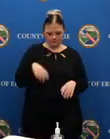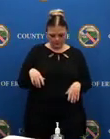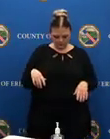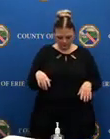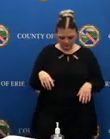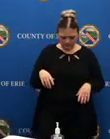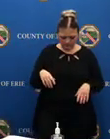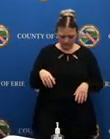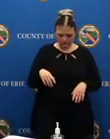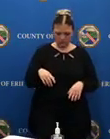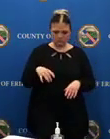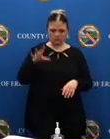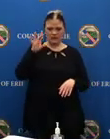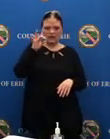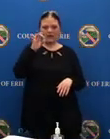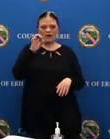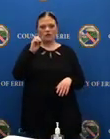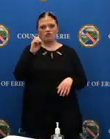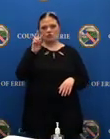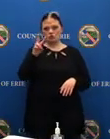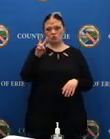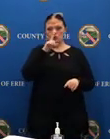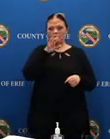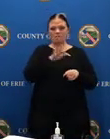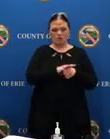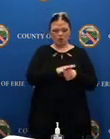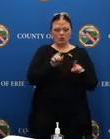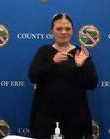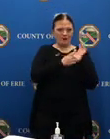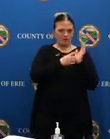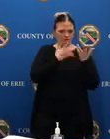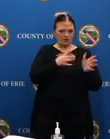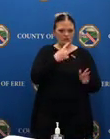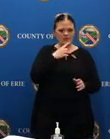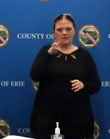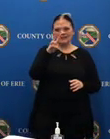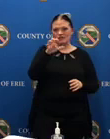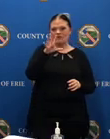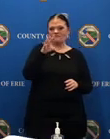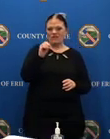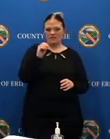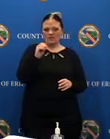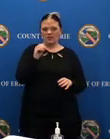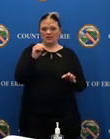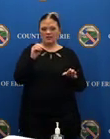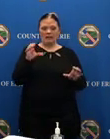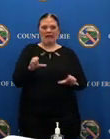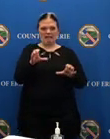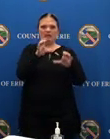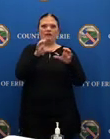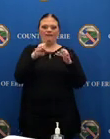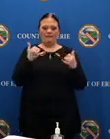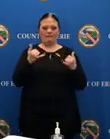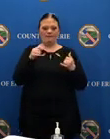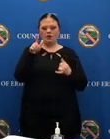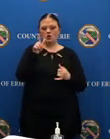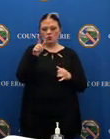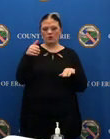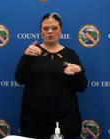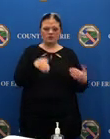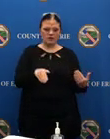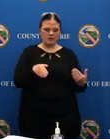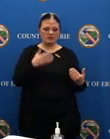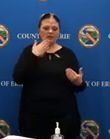And as you can see, 802 confirmed cases, as the doctor noted, 650 of which are active, 21 deaths, though